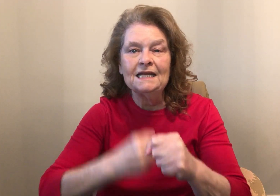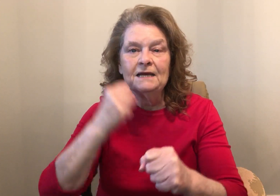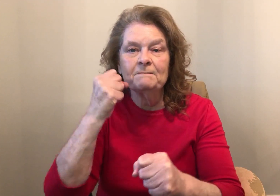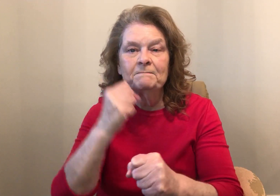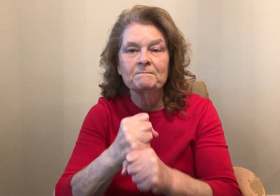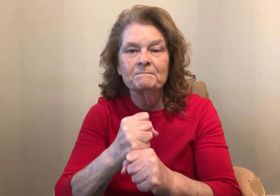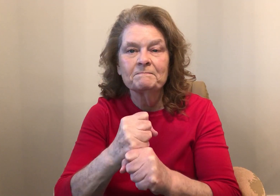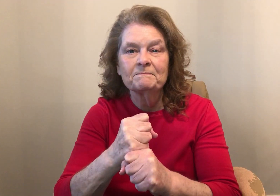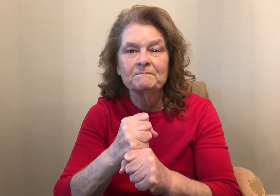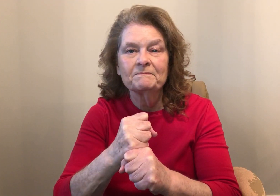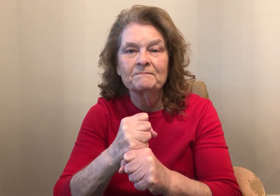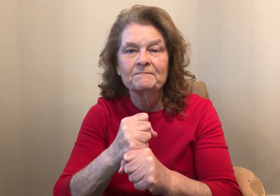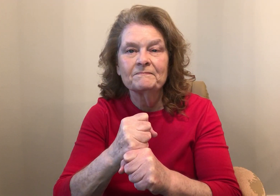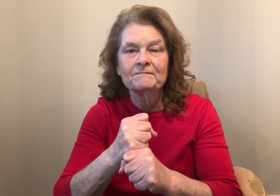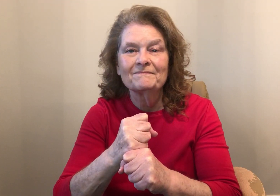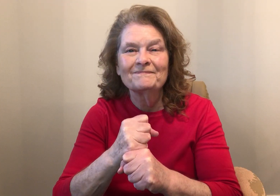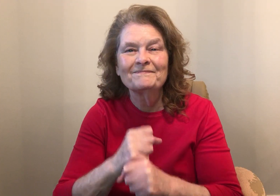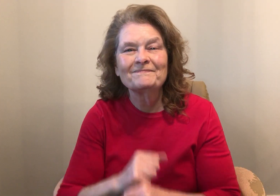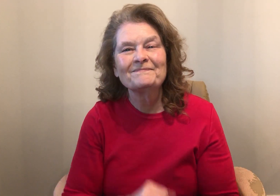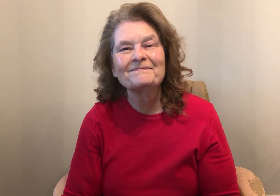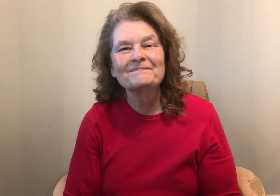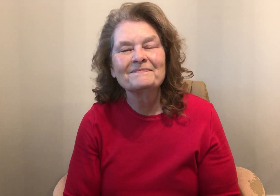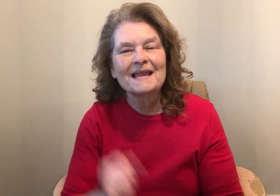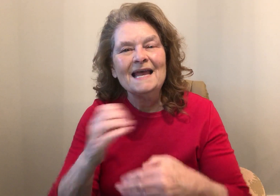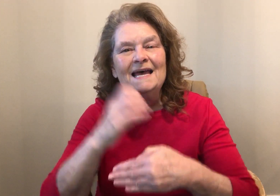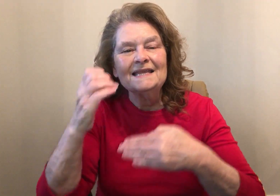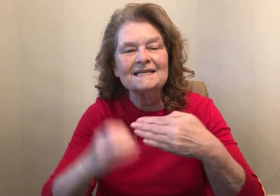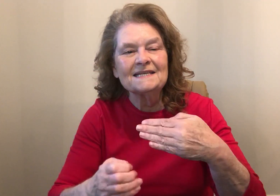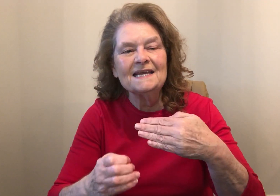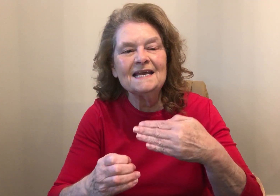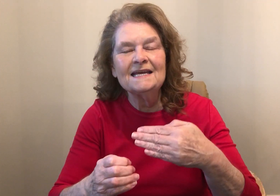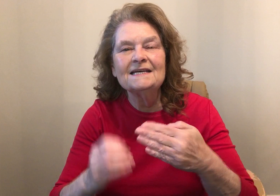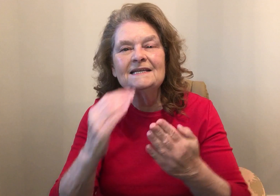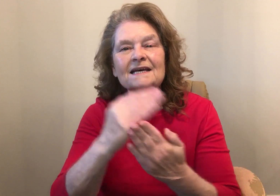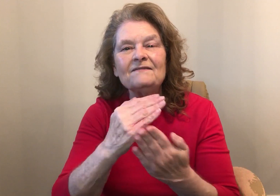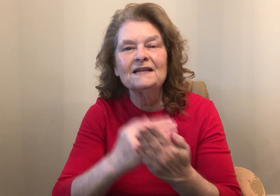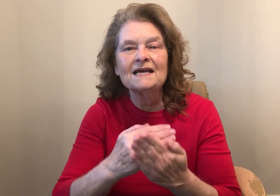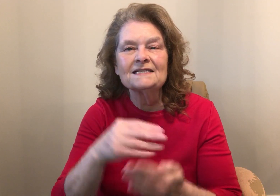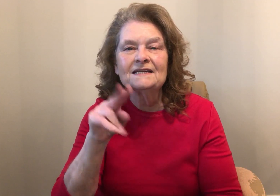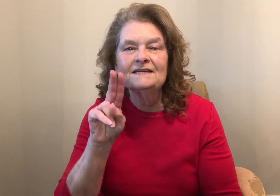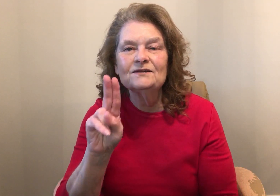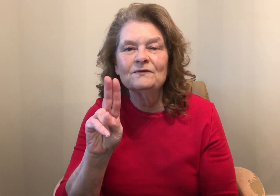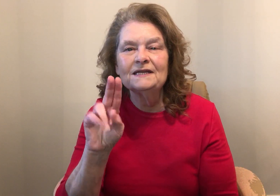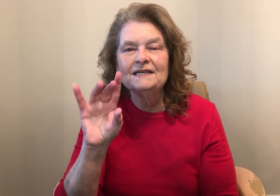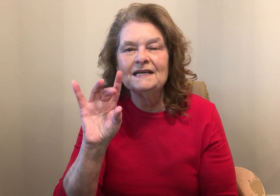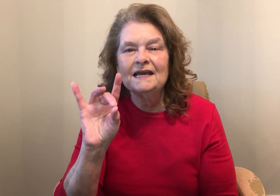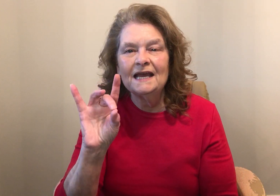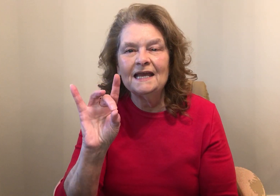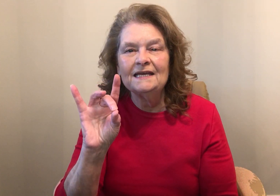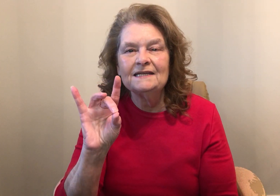millennium. And that's the end of lesson 28.